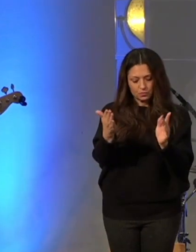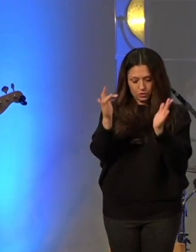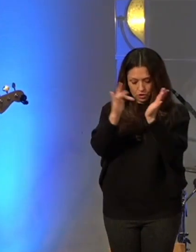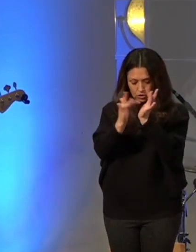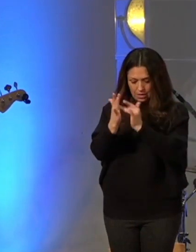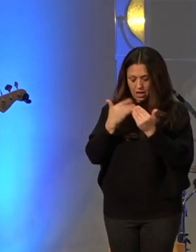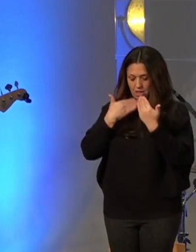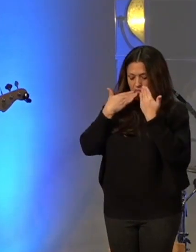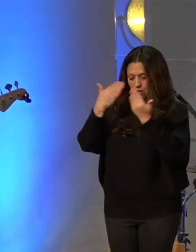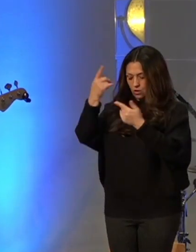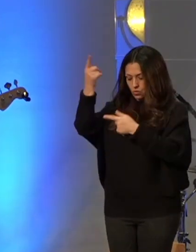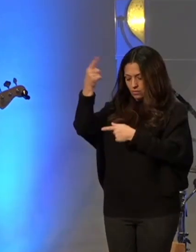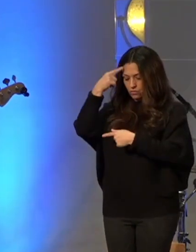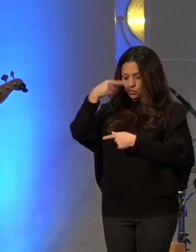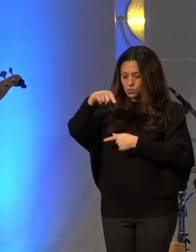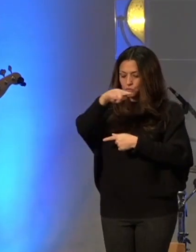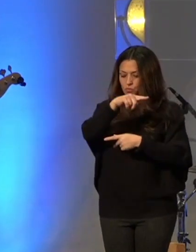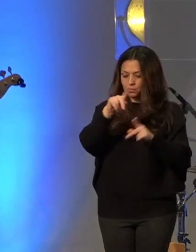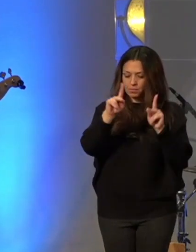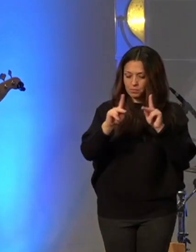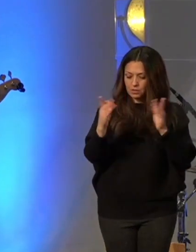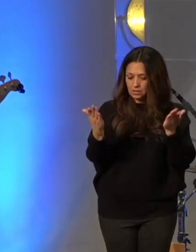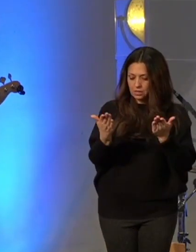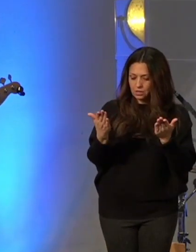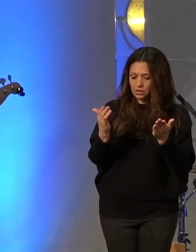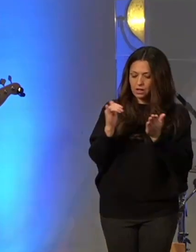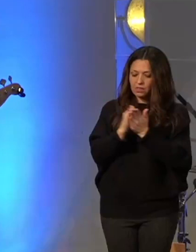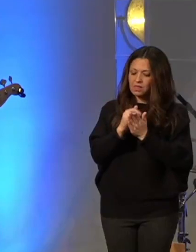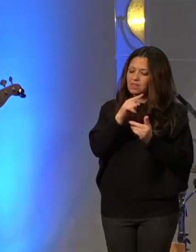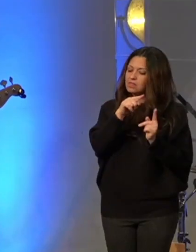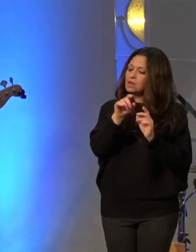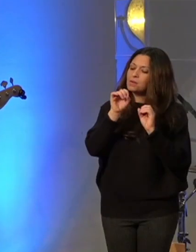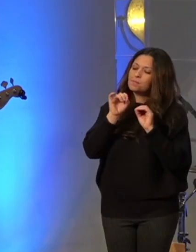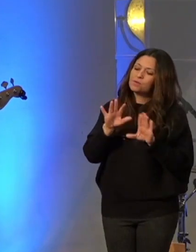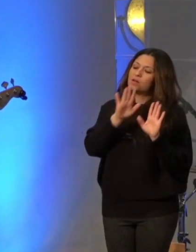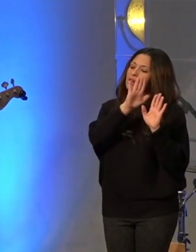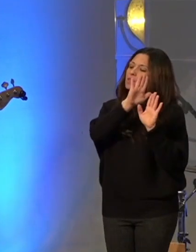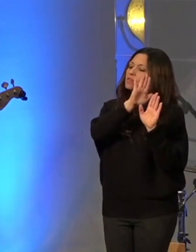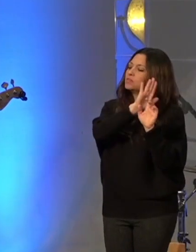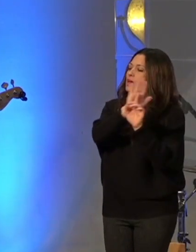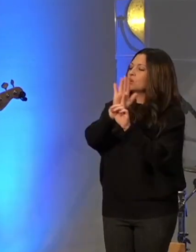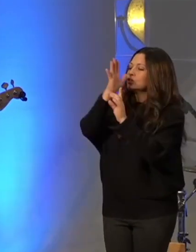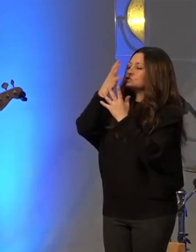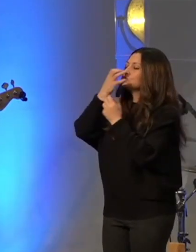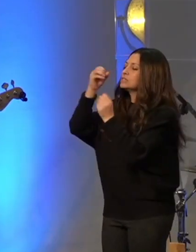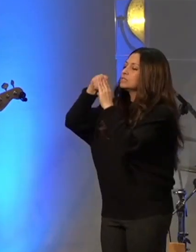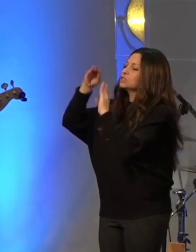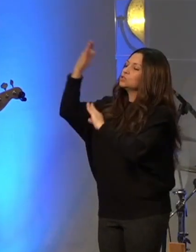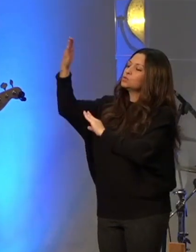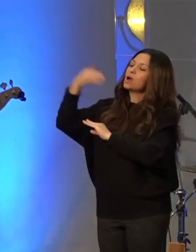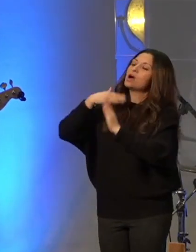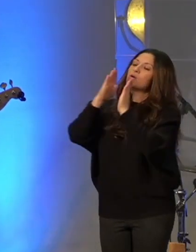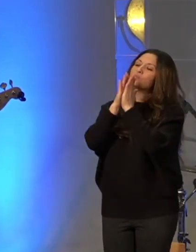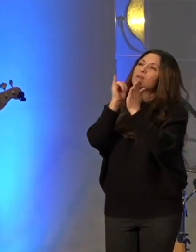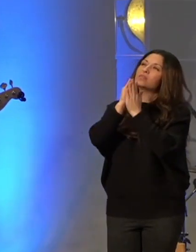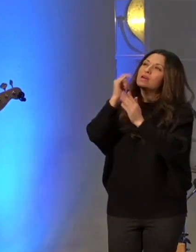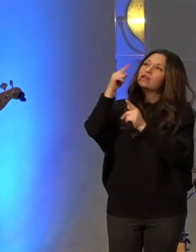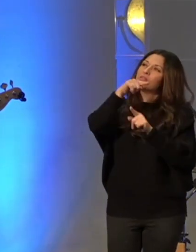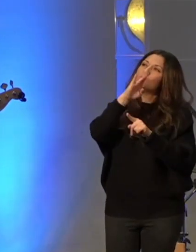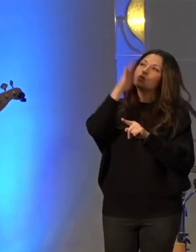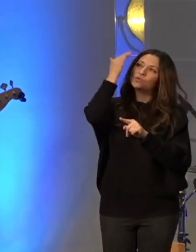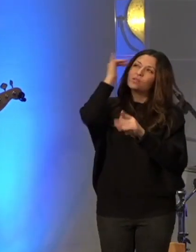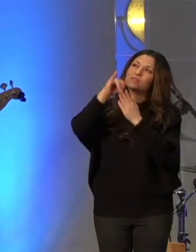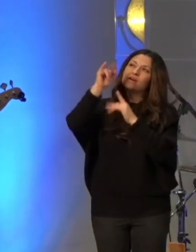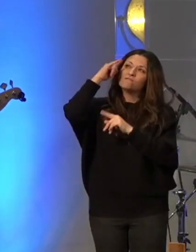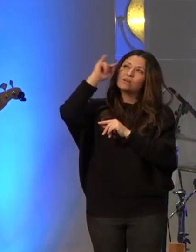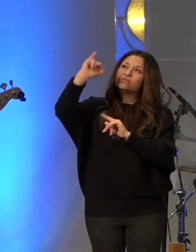Jesus, I thank you for those here and online who've put their trust in you. Lord, I pray that they would know that eternal life is a gift, and